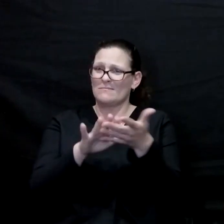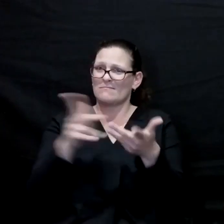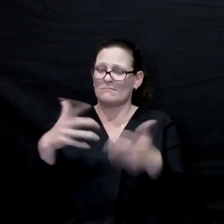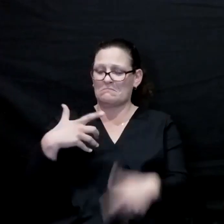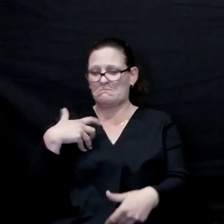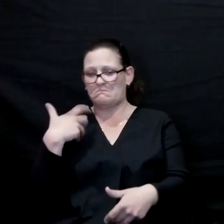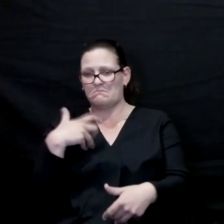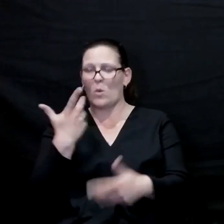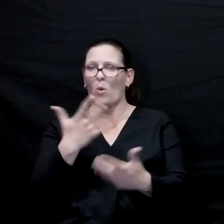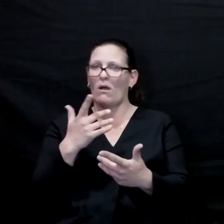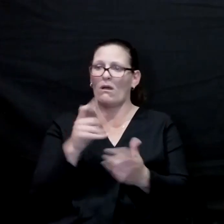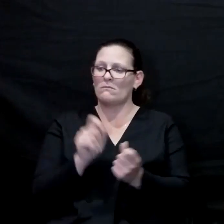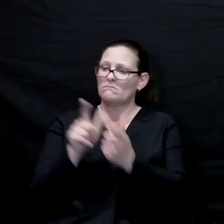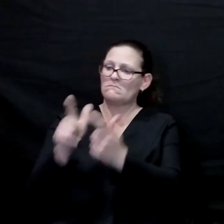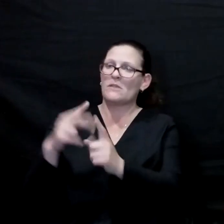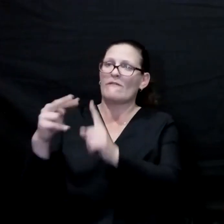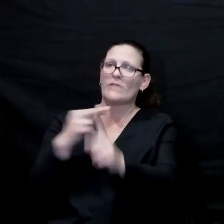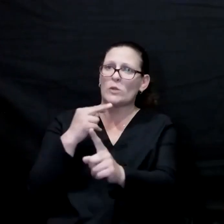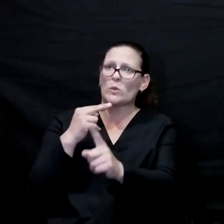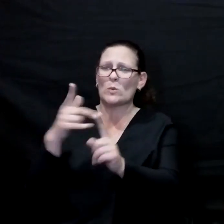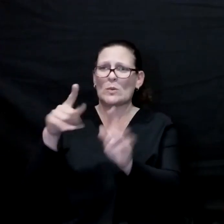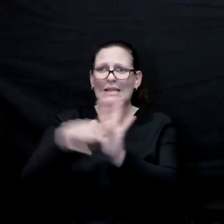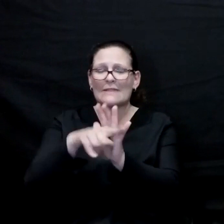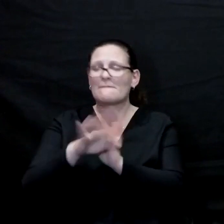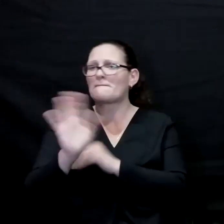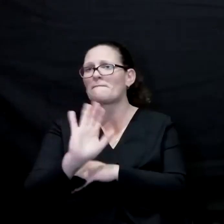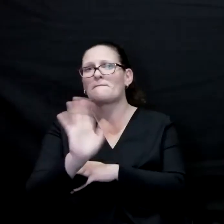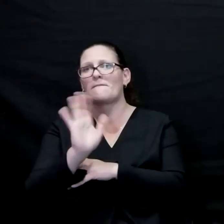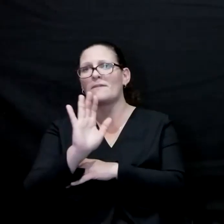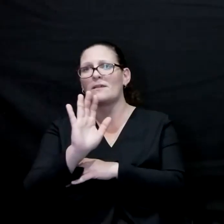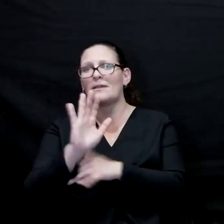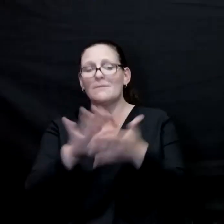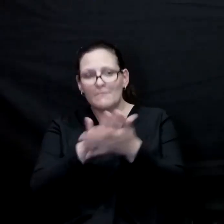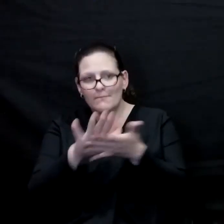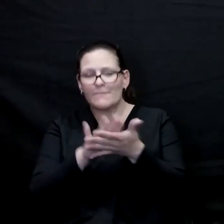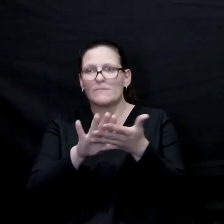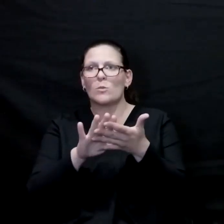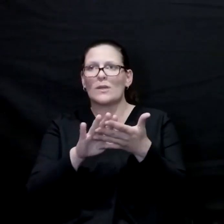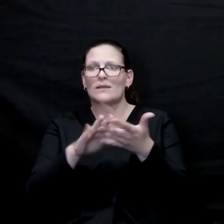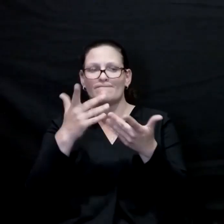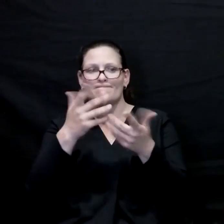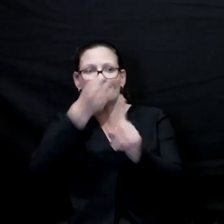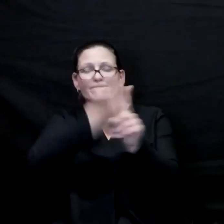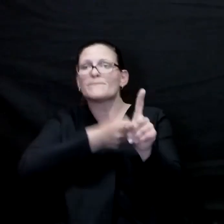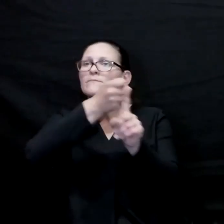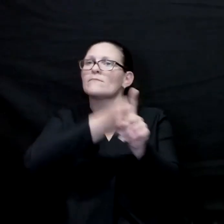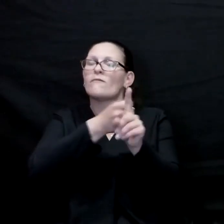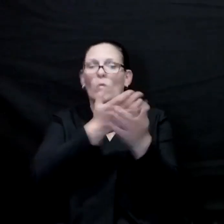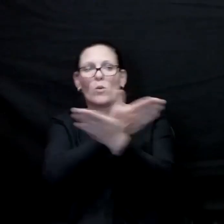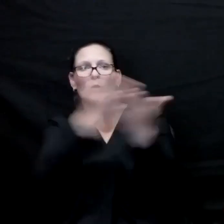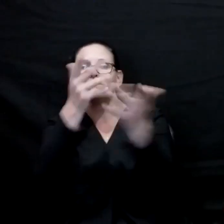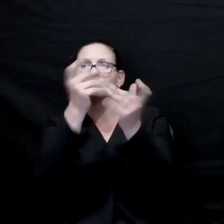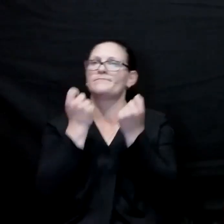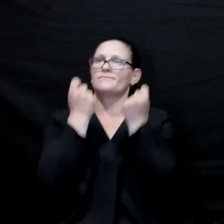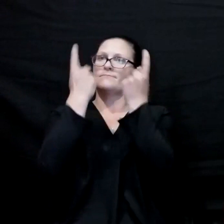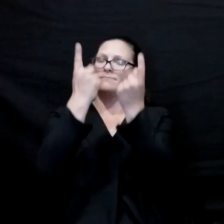and putting benchmarks down to make those changes. And eventually, the Law Commissioner